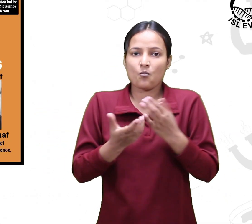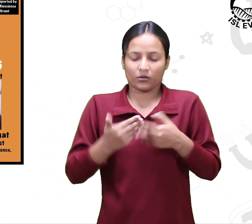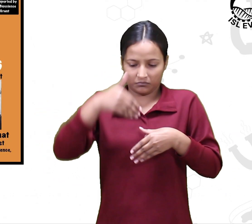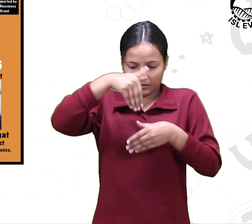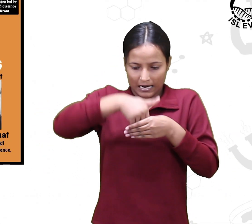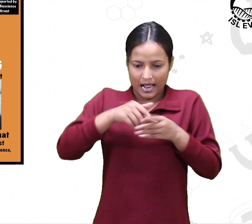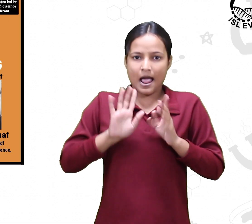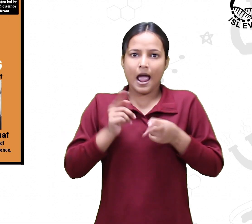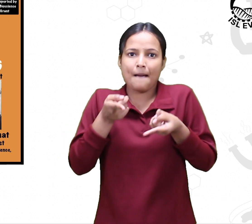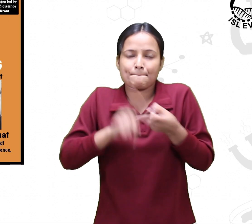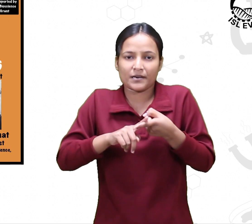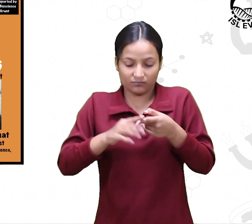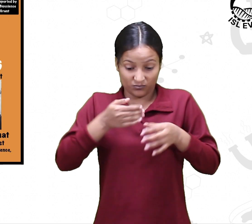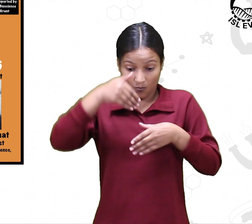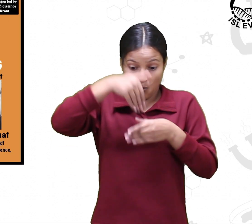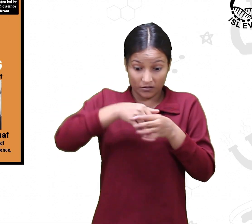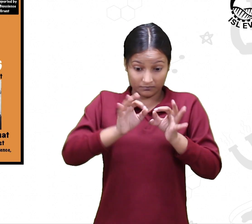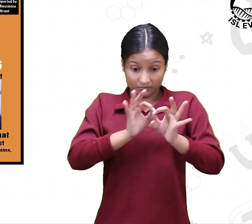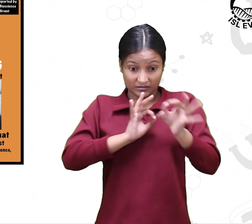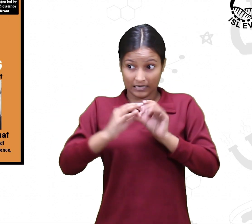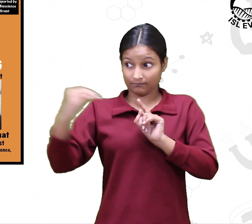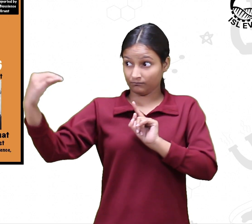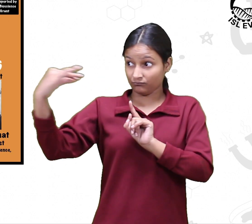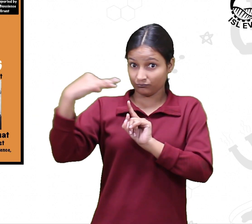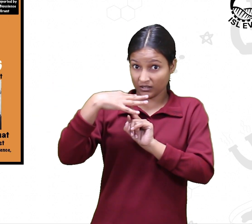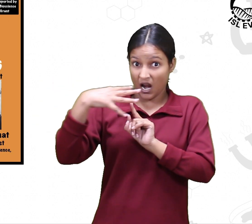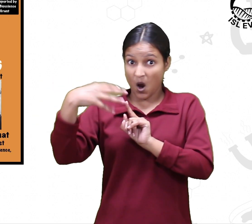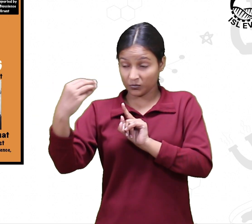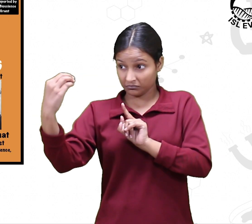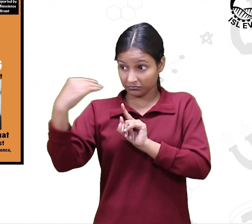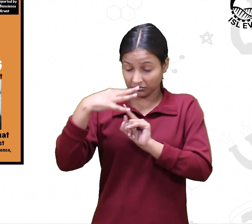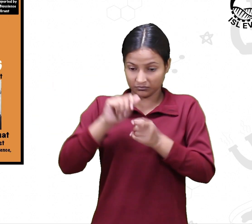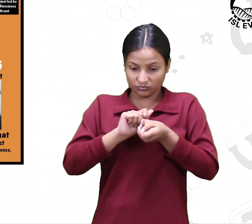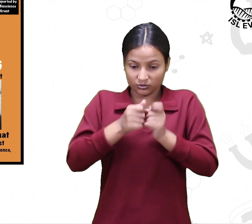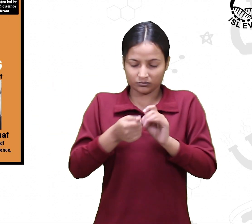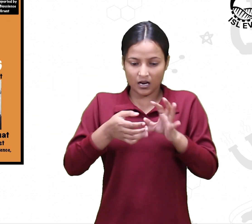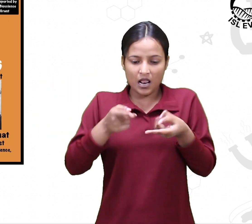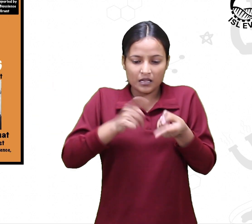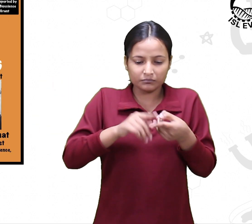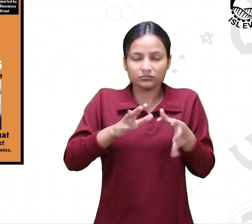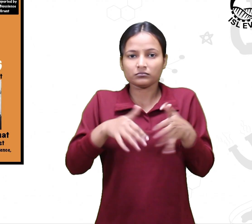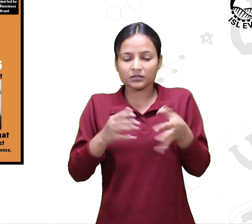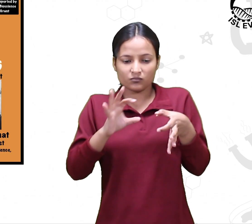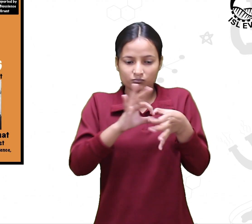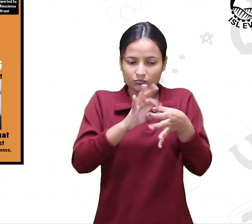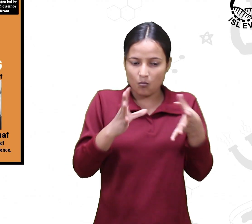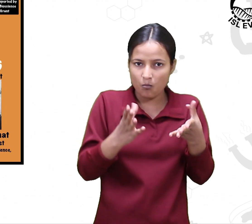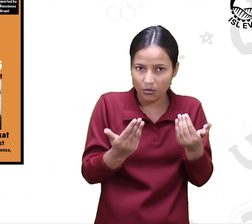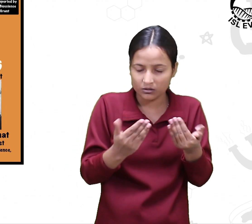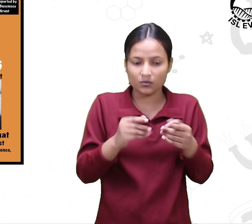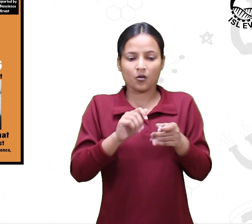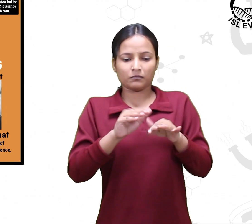their surroundings. And ultimately, when those relationships through those communications are disturbed, that's when the state